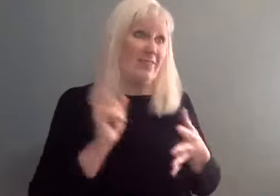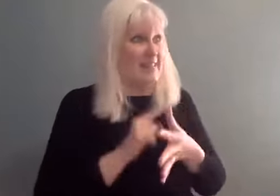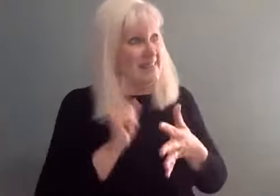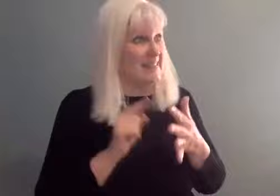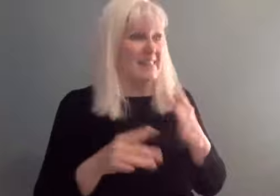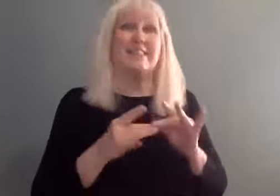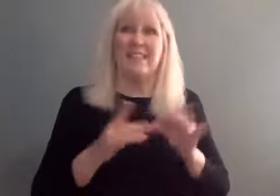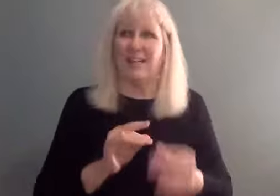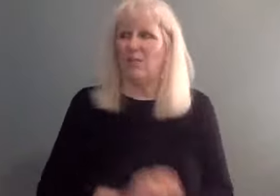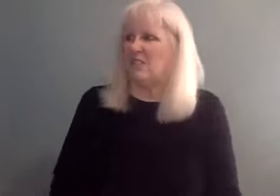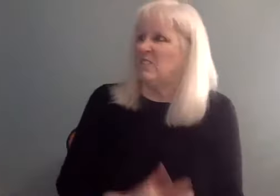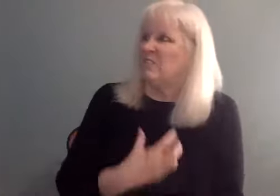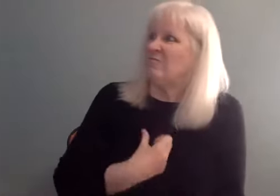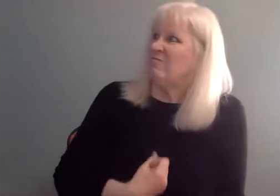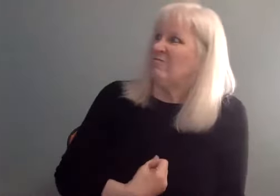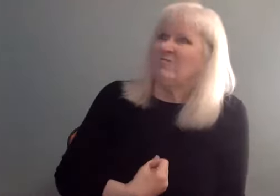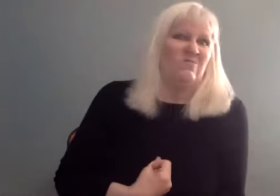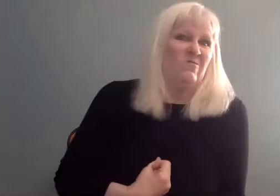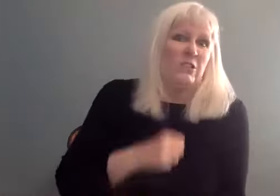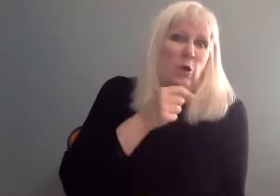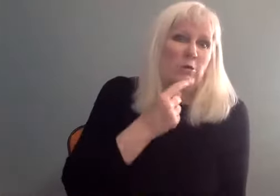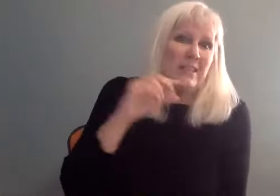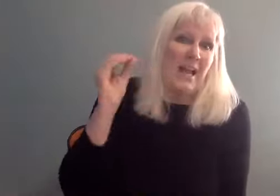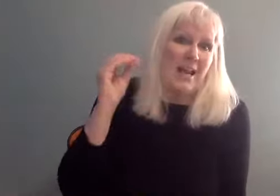thought, don't bite your tongue, he said.